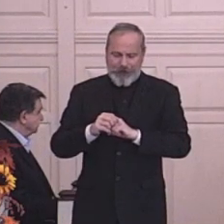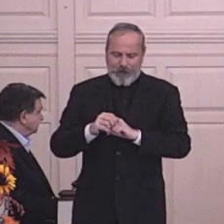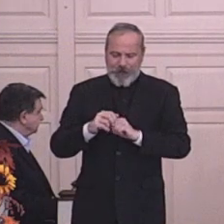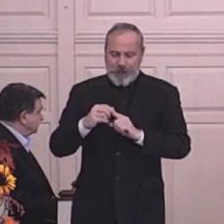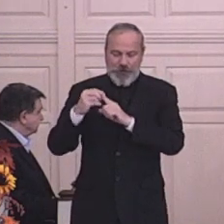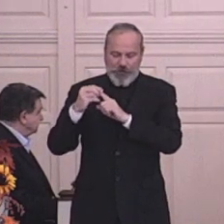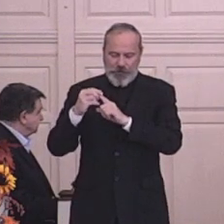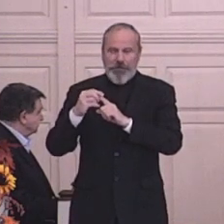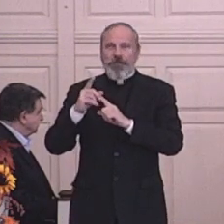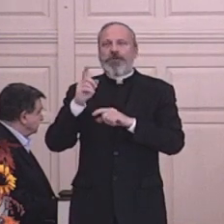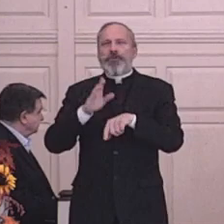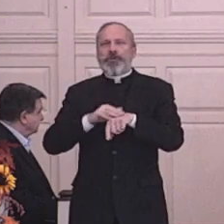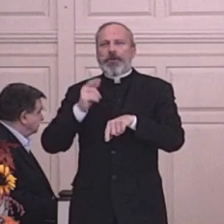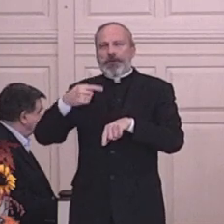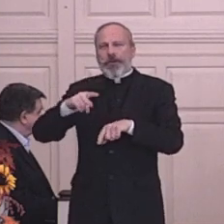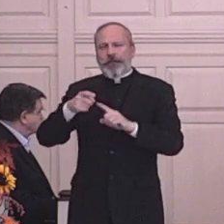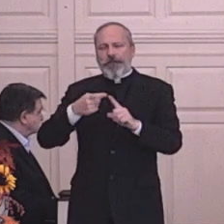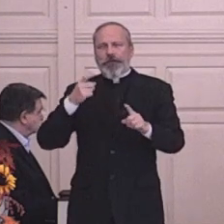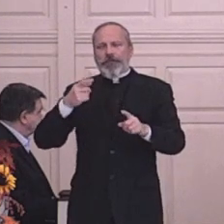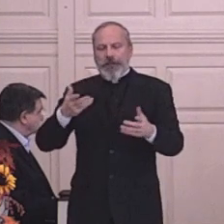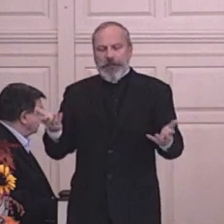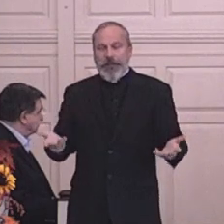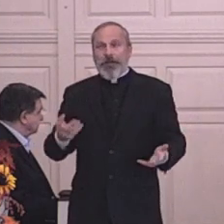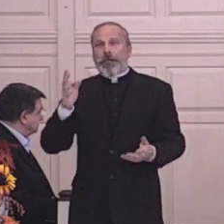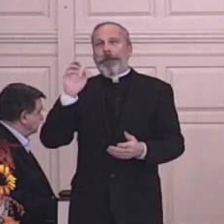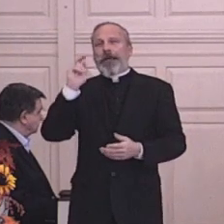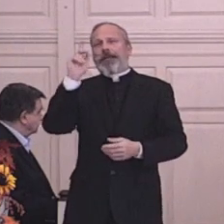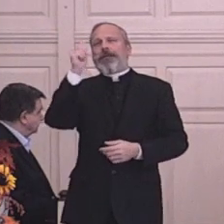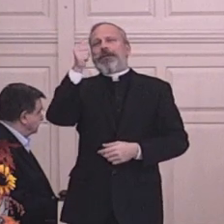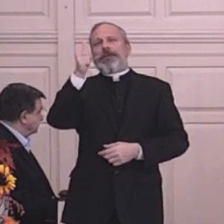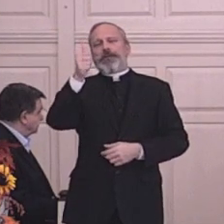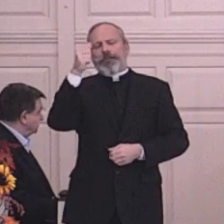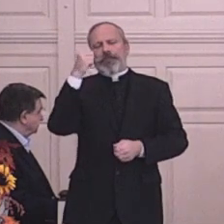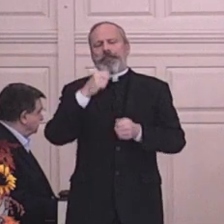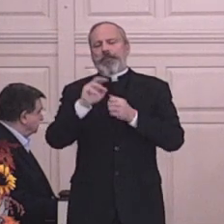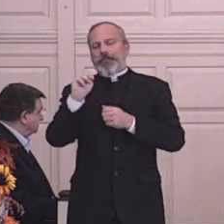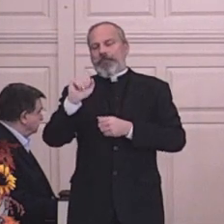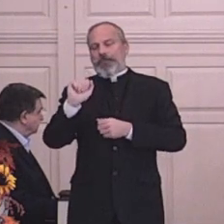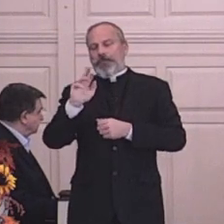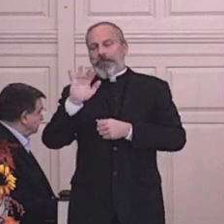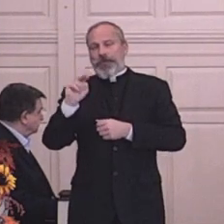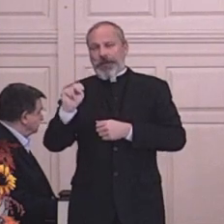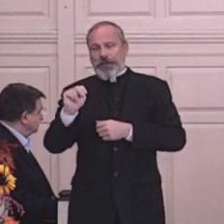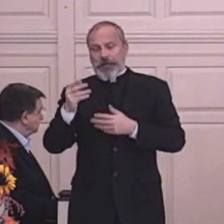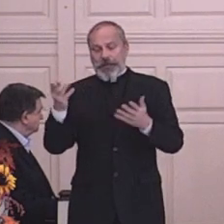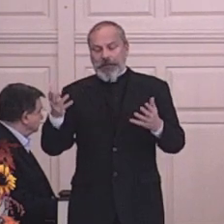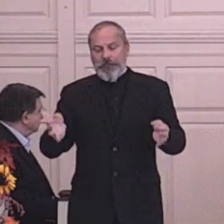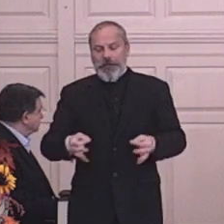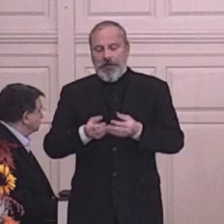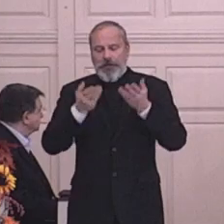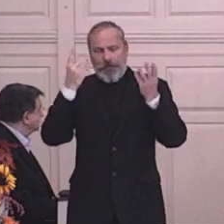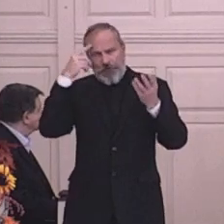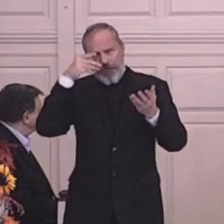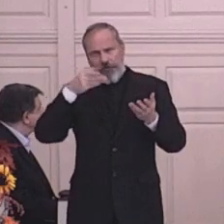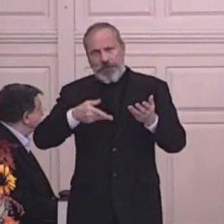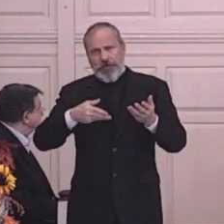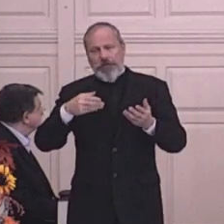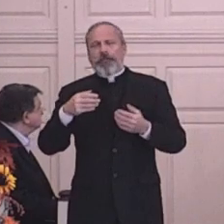called from this world to yourself. Remember Moran, for whom this Mass is offered